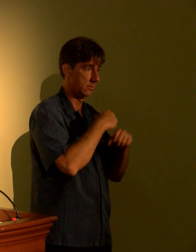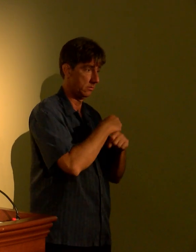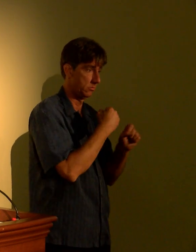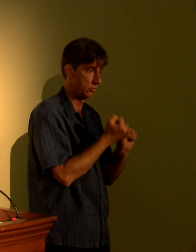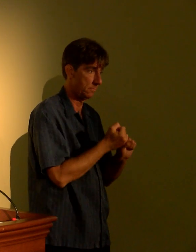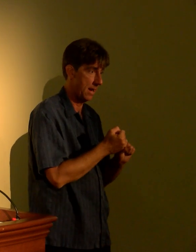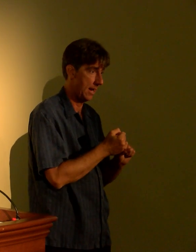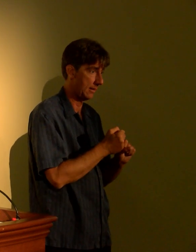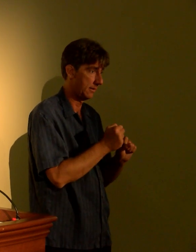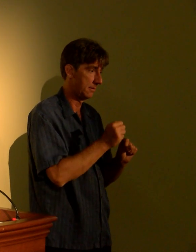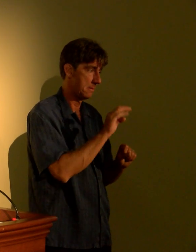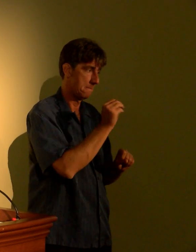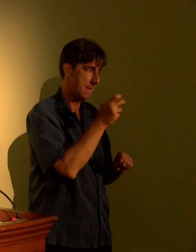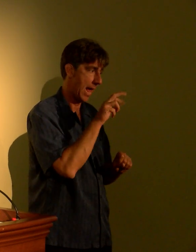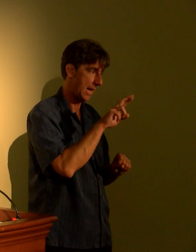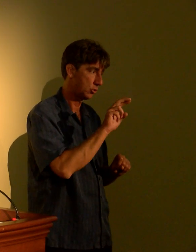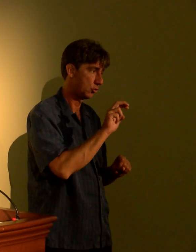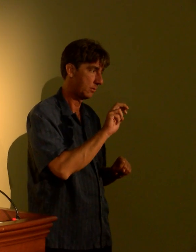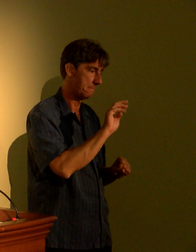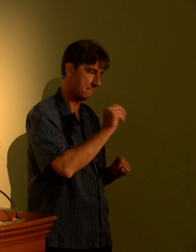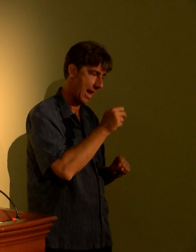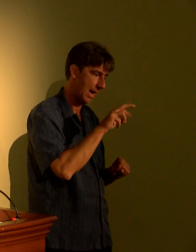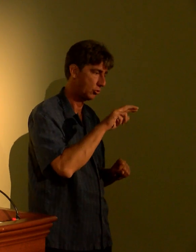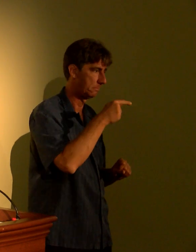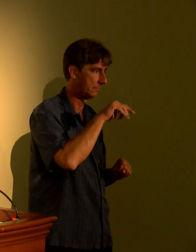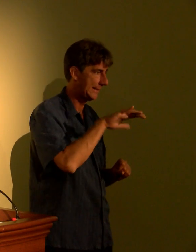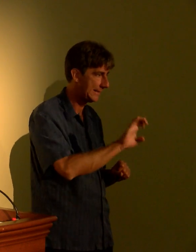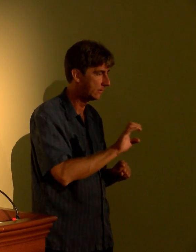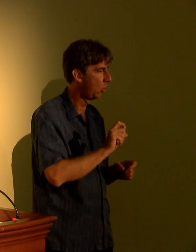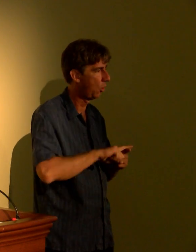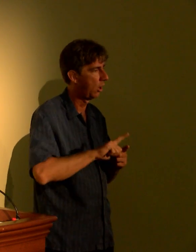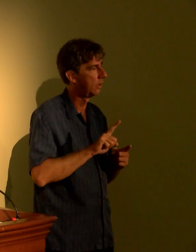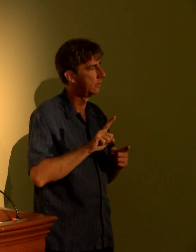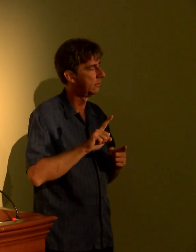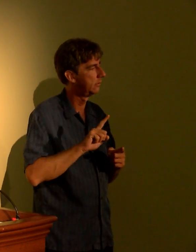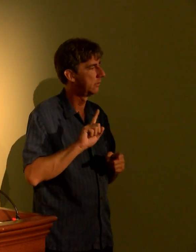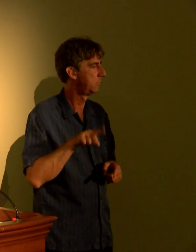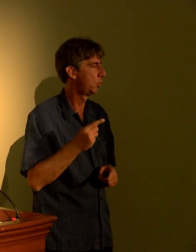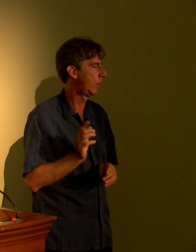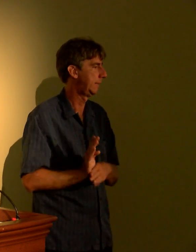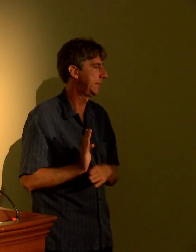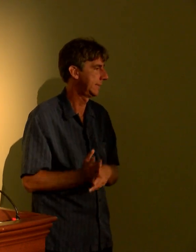make masterpieces, or do you think it was purely business, or somewhere in between?